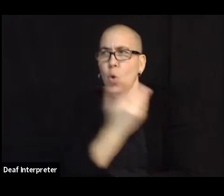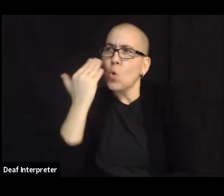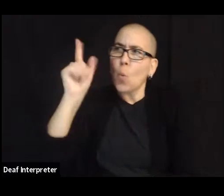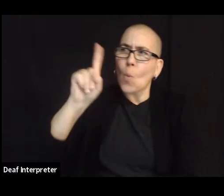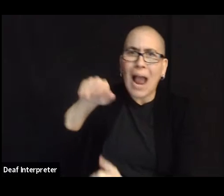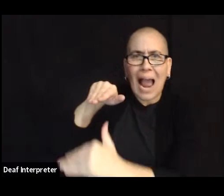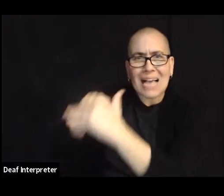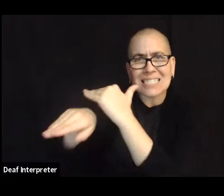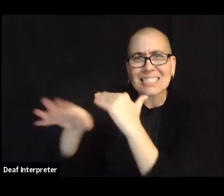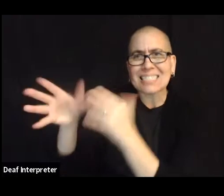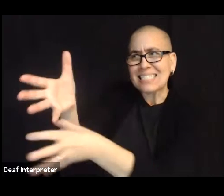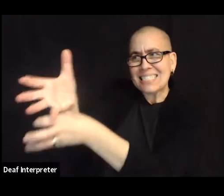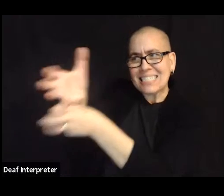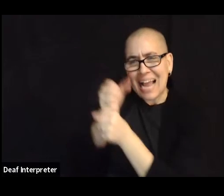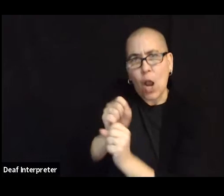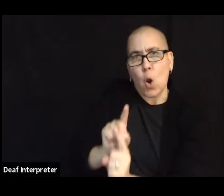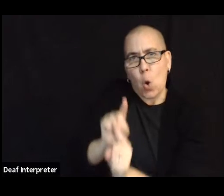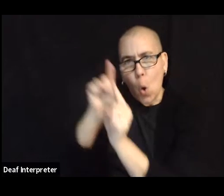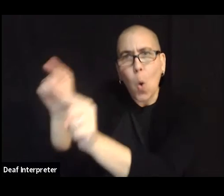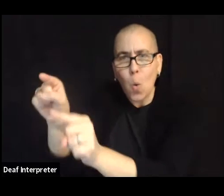check